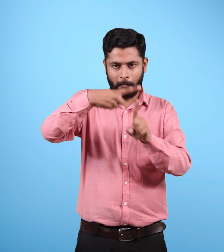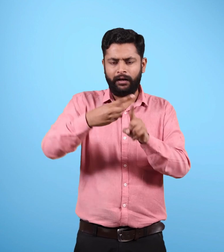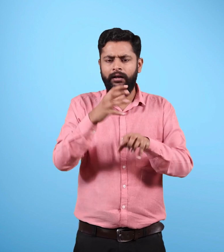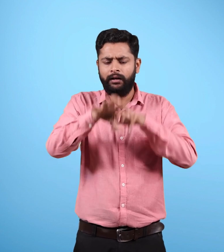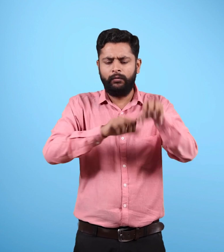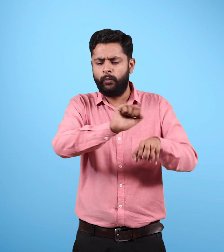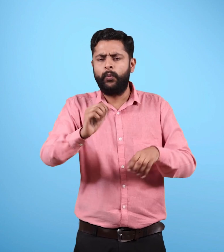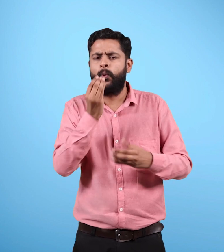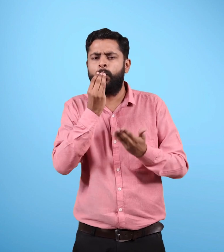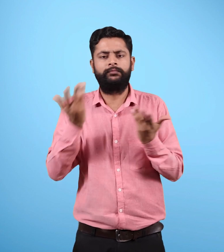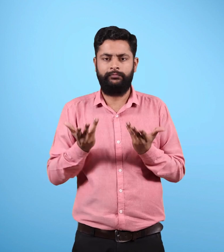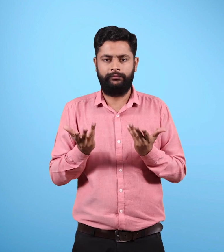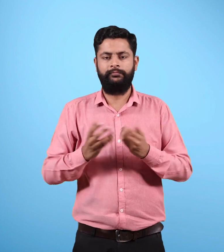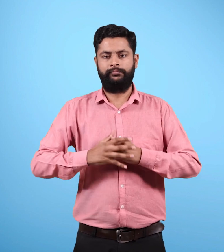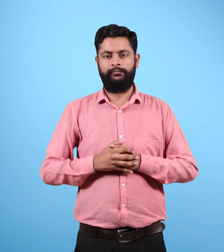Animals and their food.